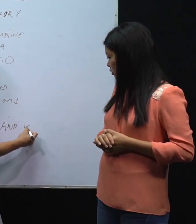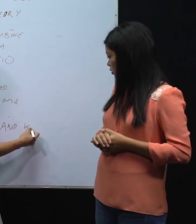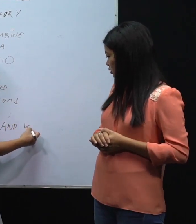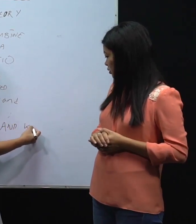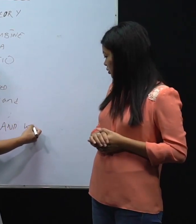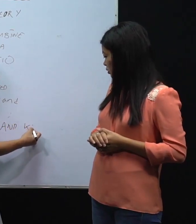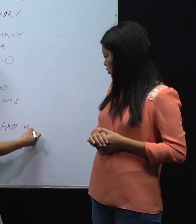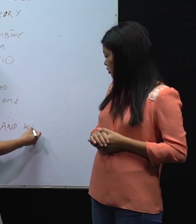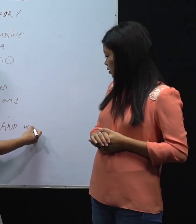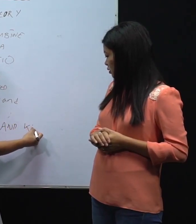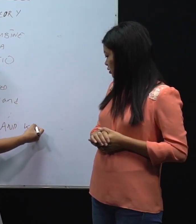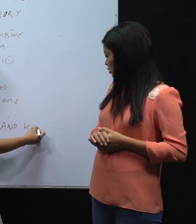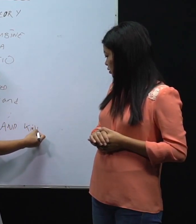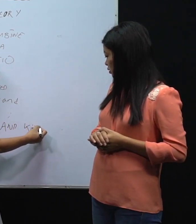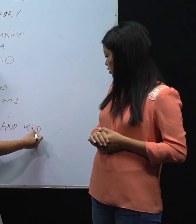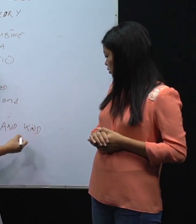kind